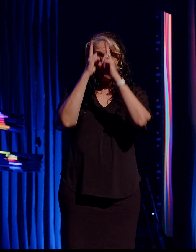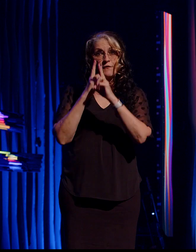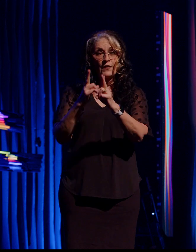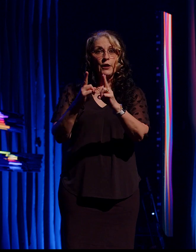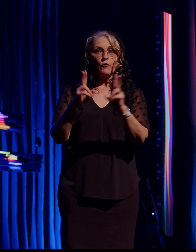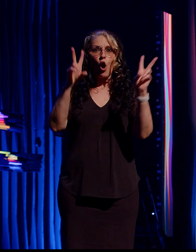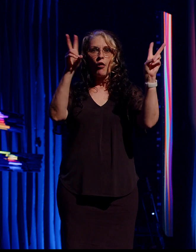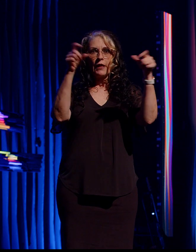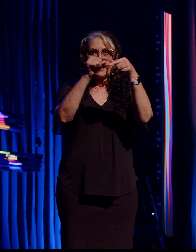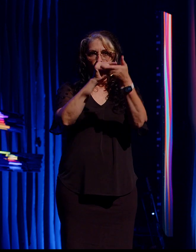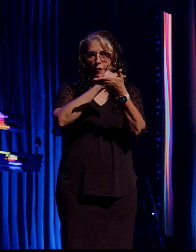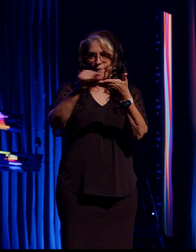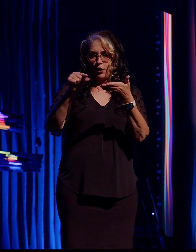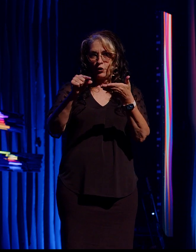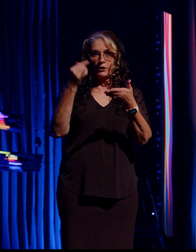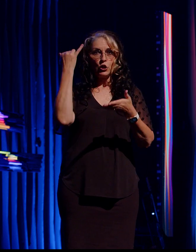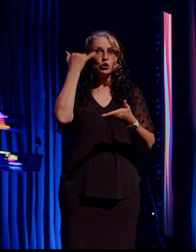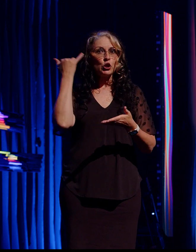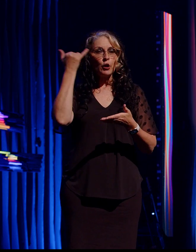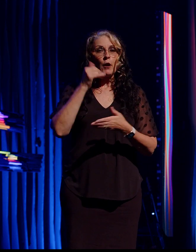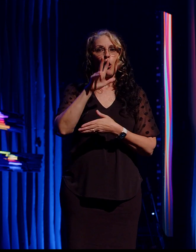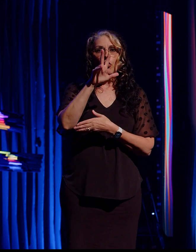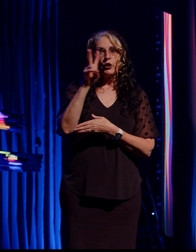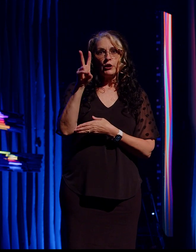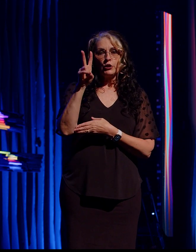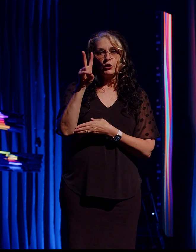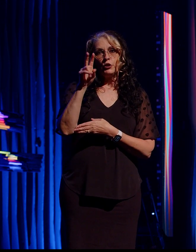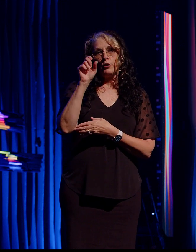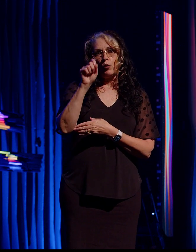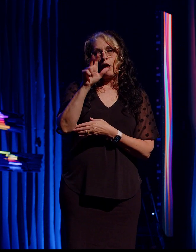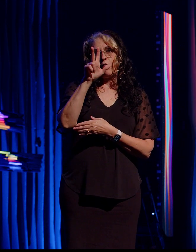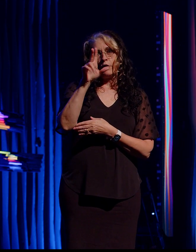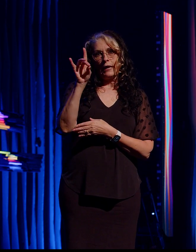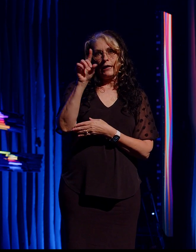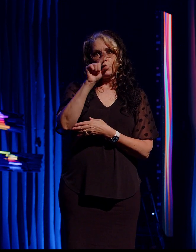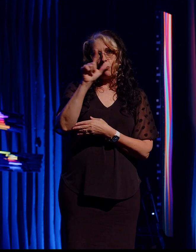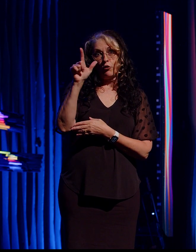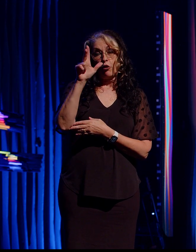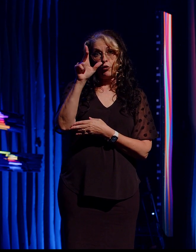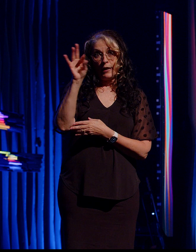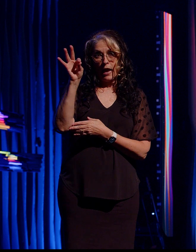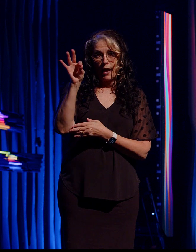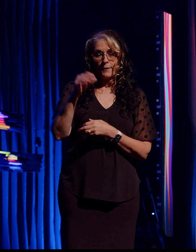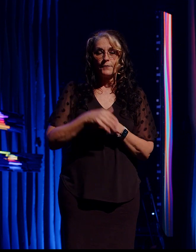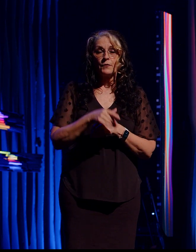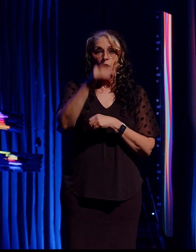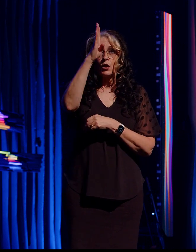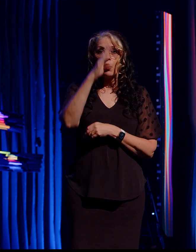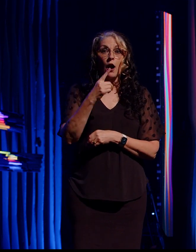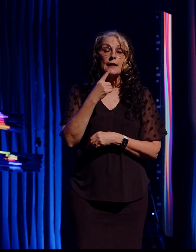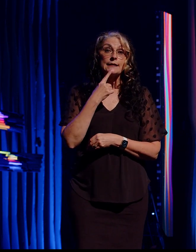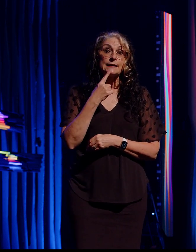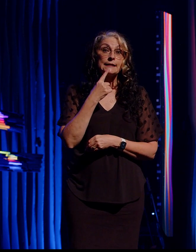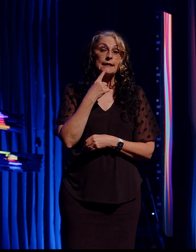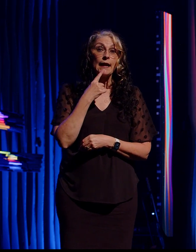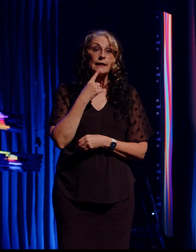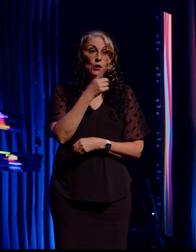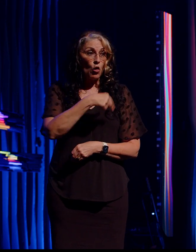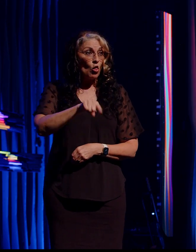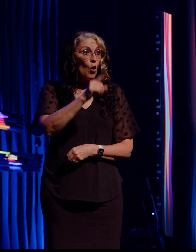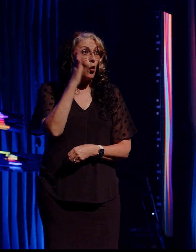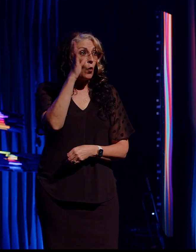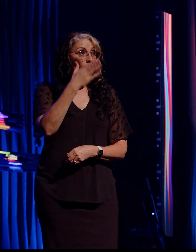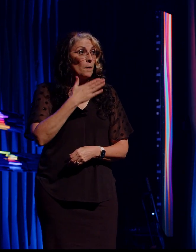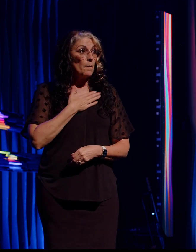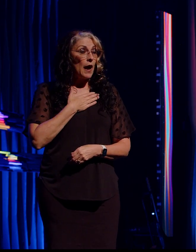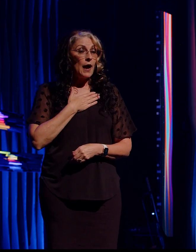for this year was Jeremiah 32, 38 through 39, where God says, and they shall be my